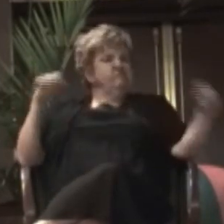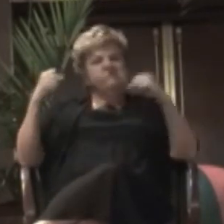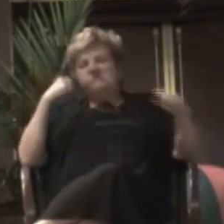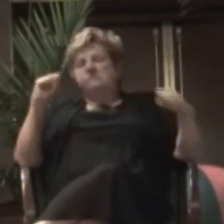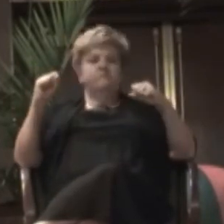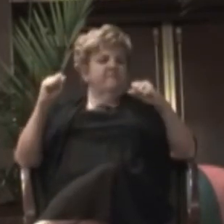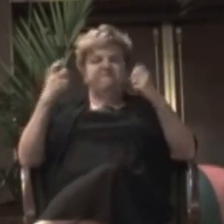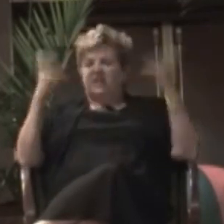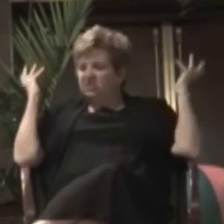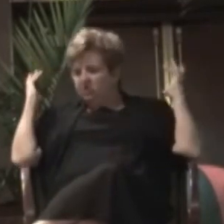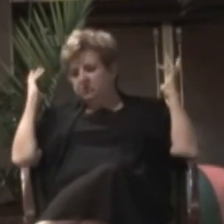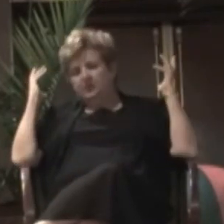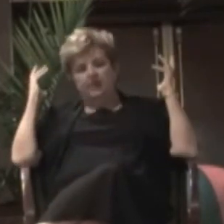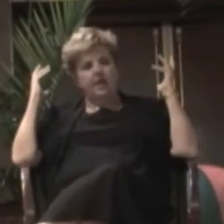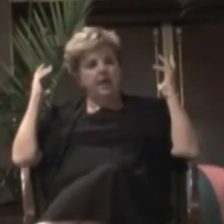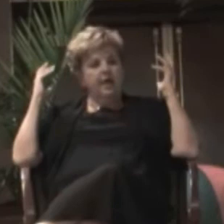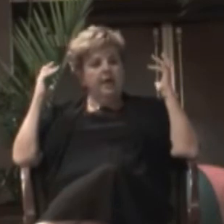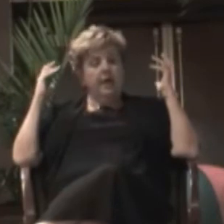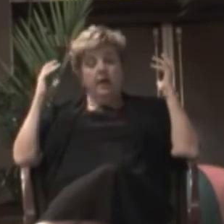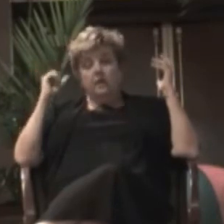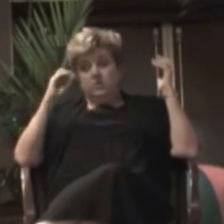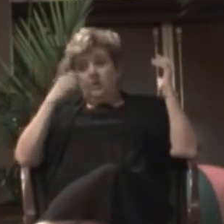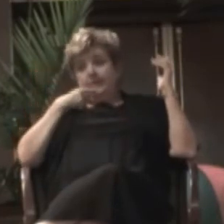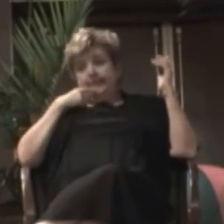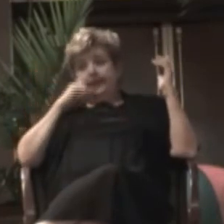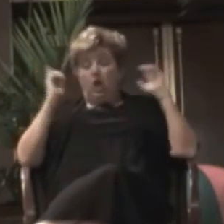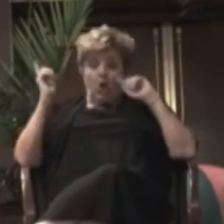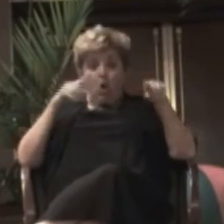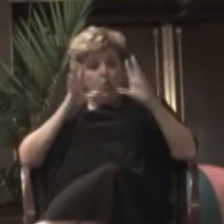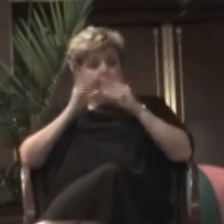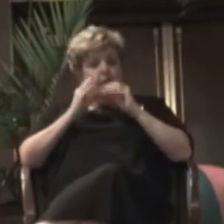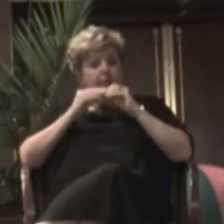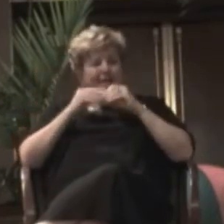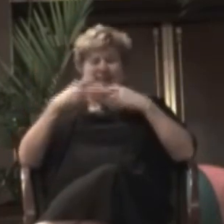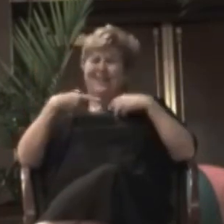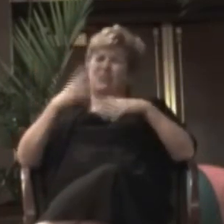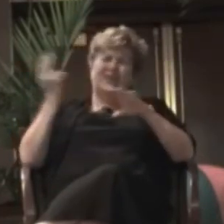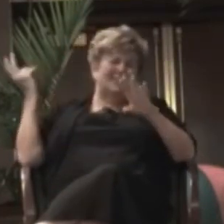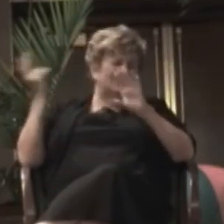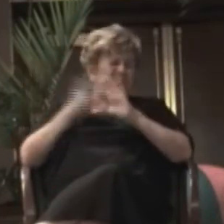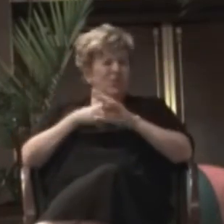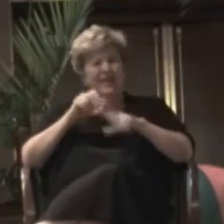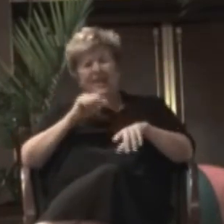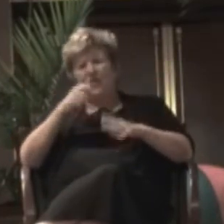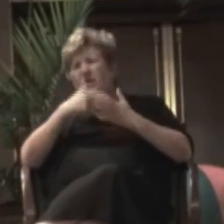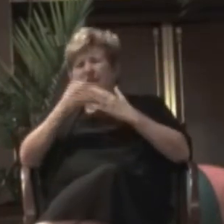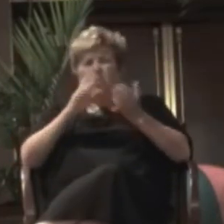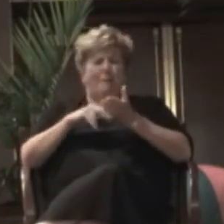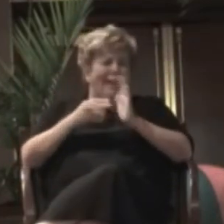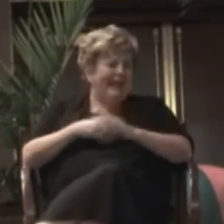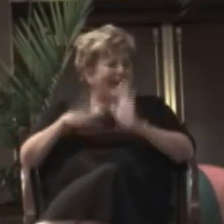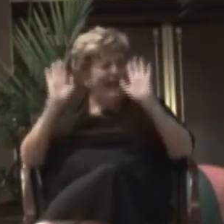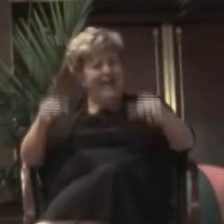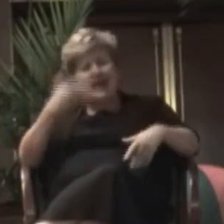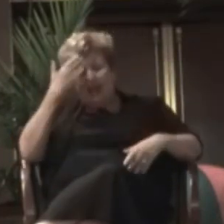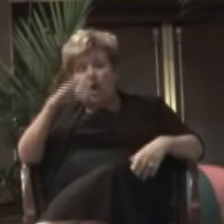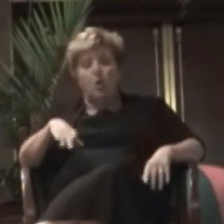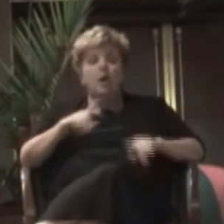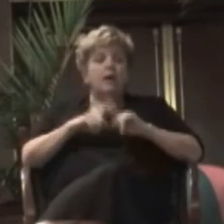announced it, I wandered over there. I didn't want to join Alcoholics Anonymous, whatever it was. You know, people who are extremely isolated, the last thing they want to